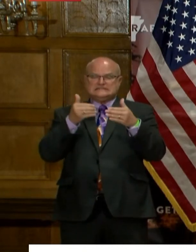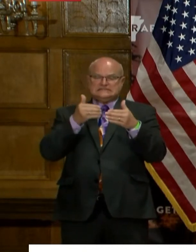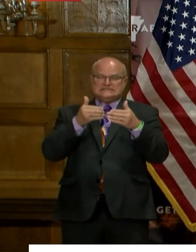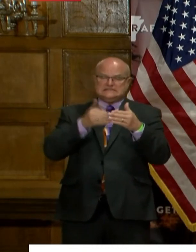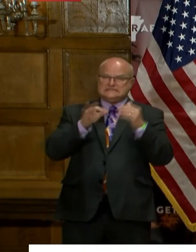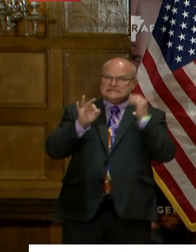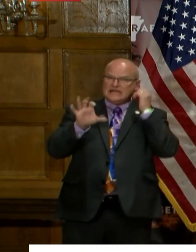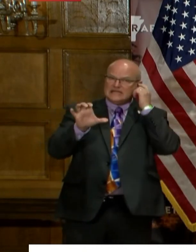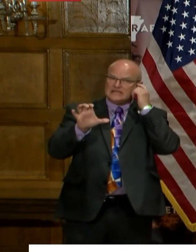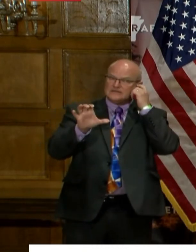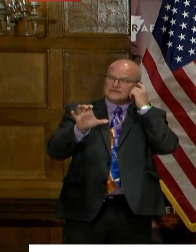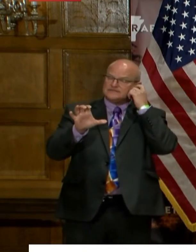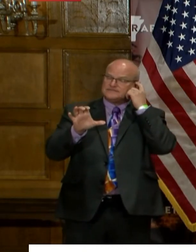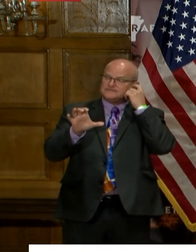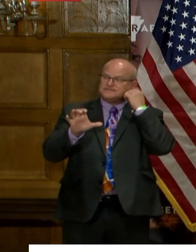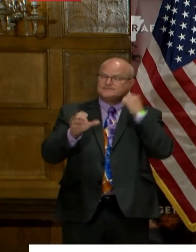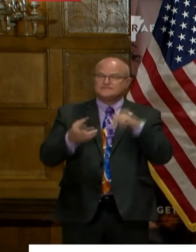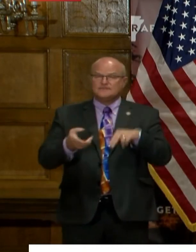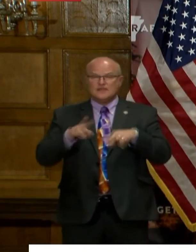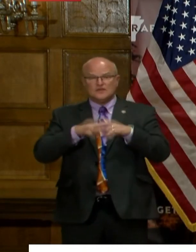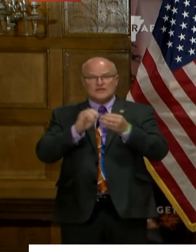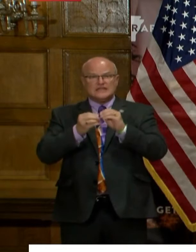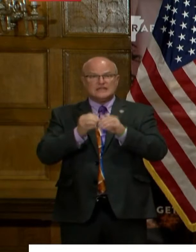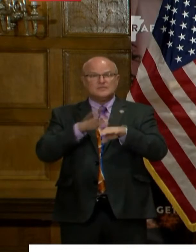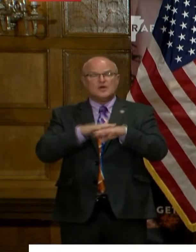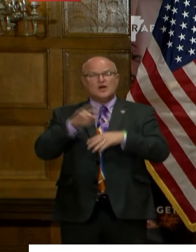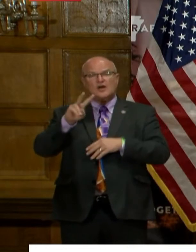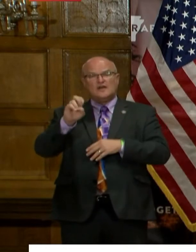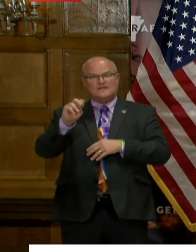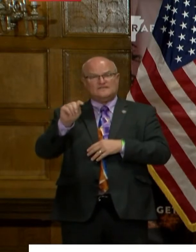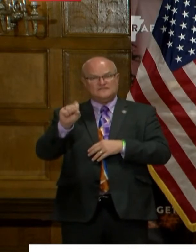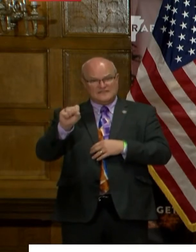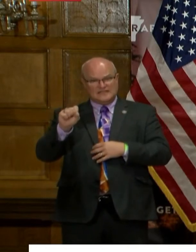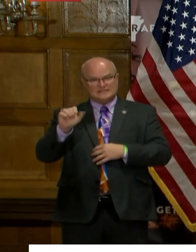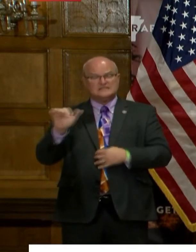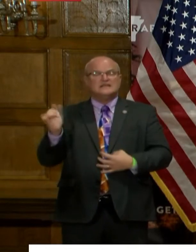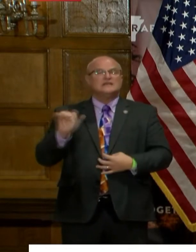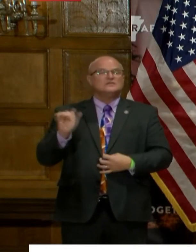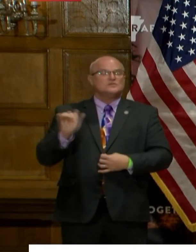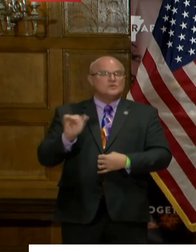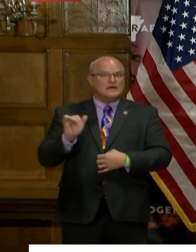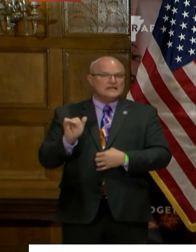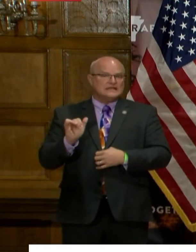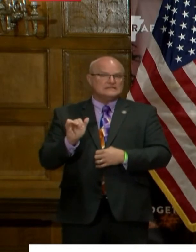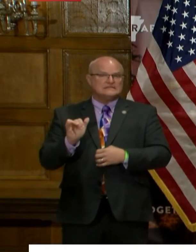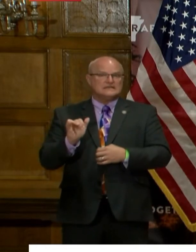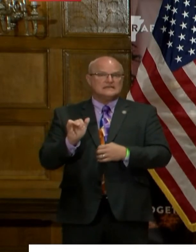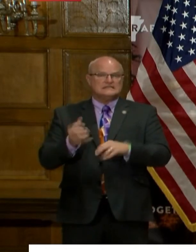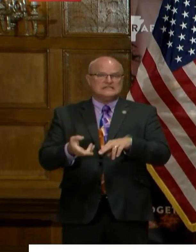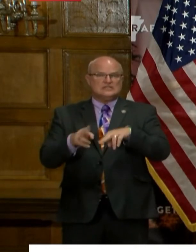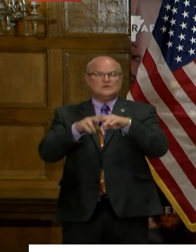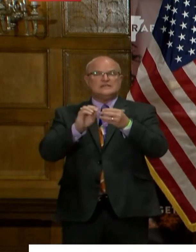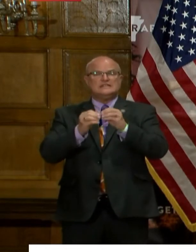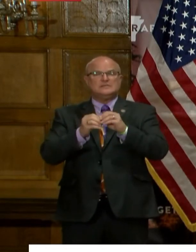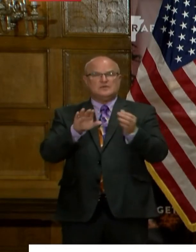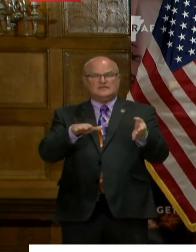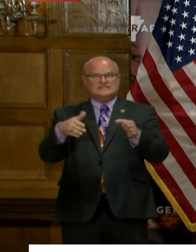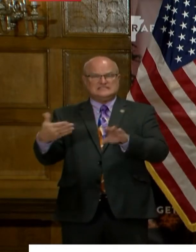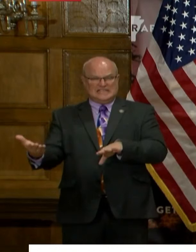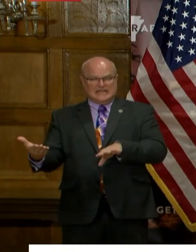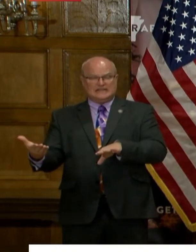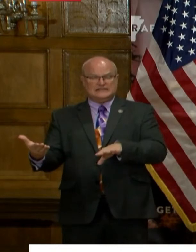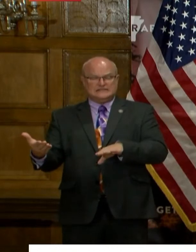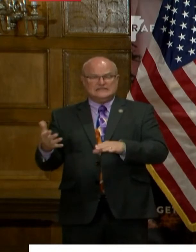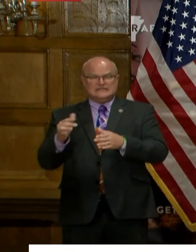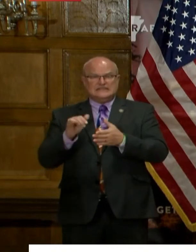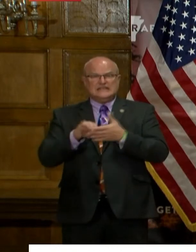mark. We've had an increased number on ventilators as well as an increased number of deaths. As I